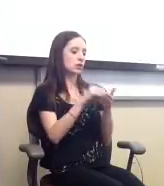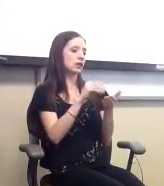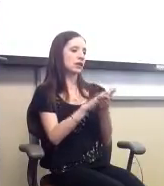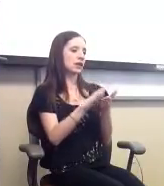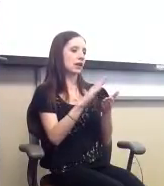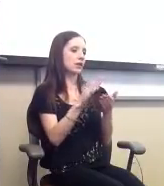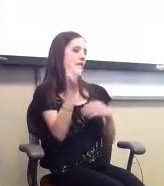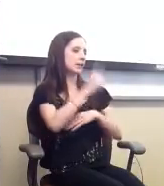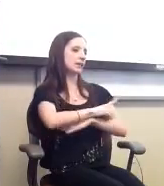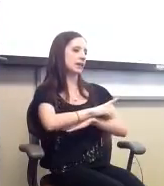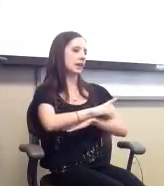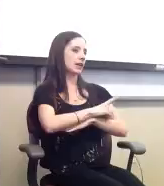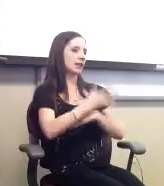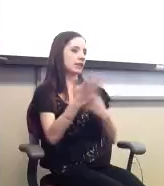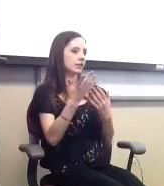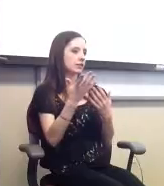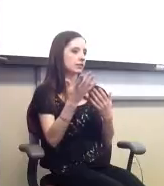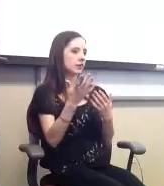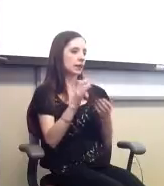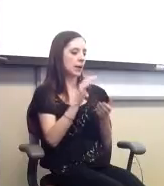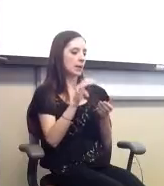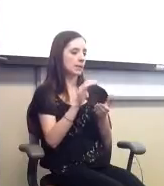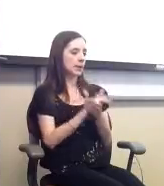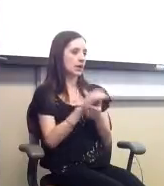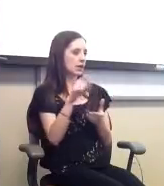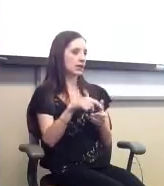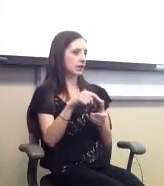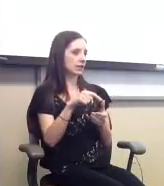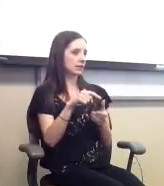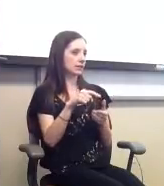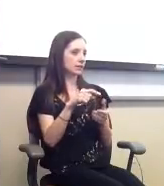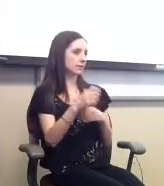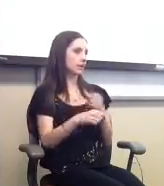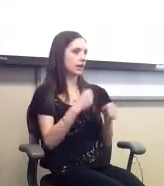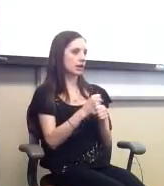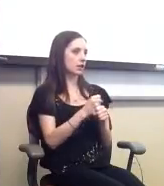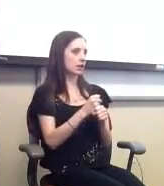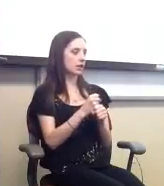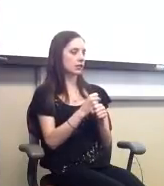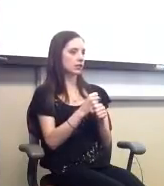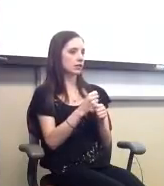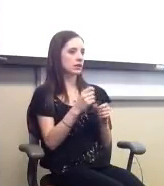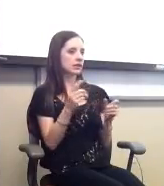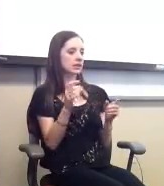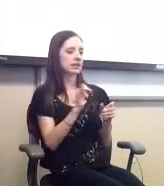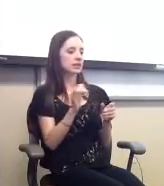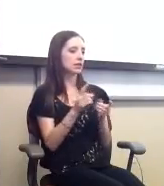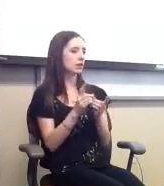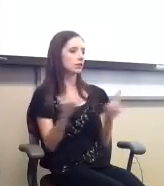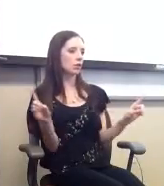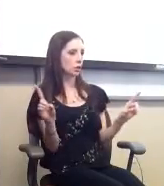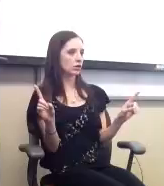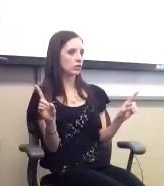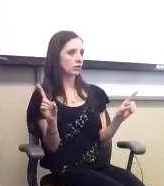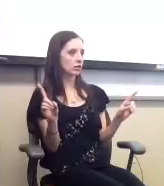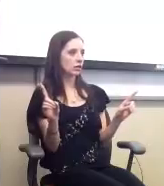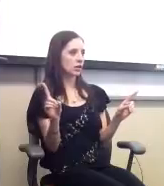Same thing with divorce and whatever. Well, there's also a dash next to single. I know. That's because that's a column that has dashes.